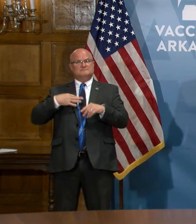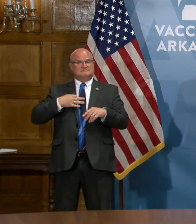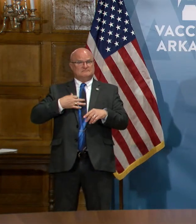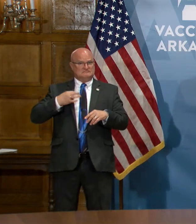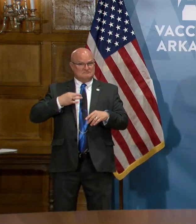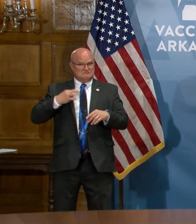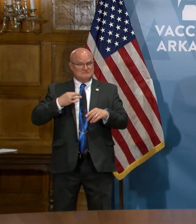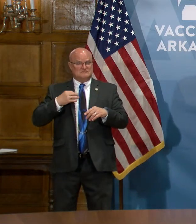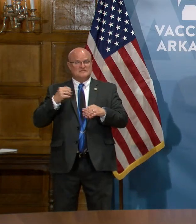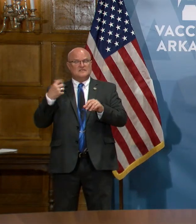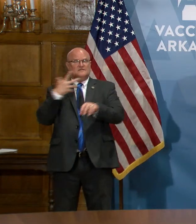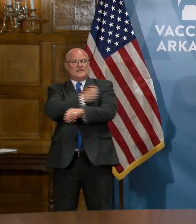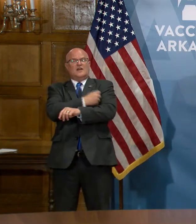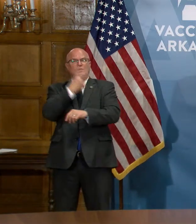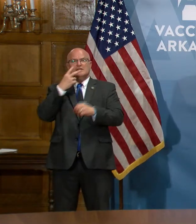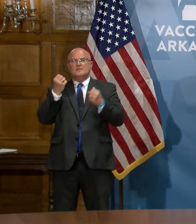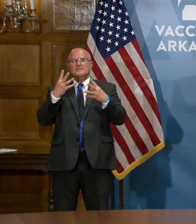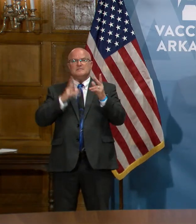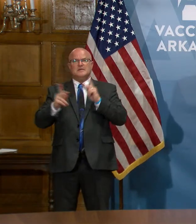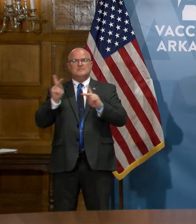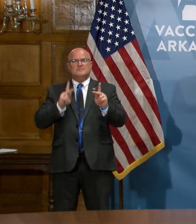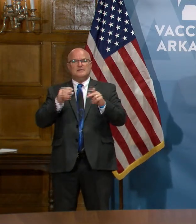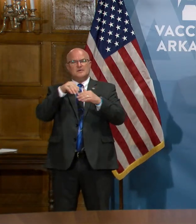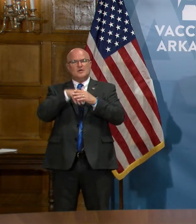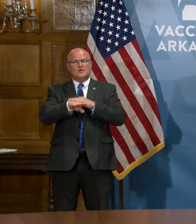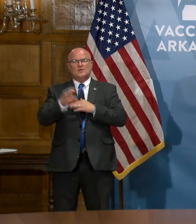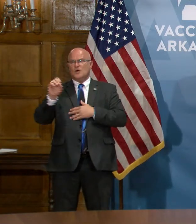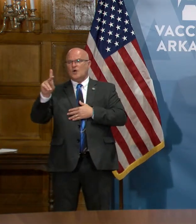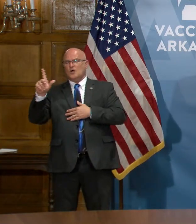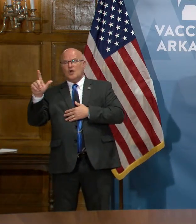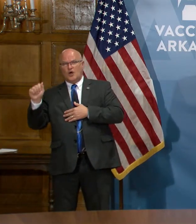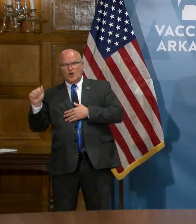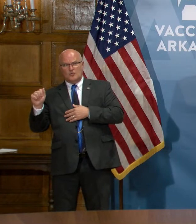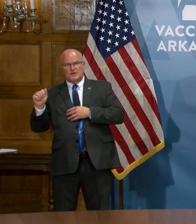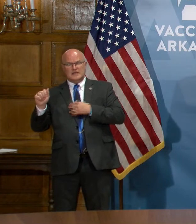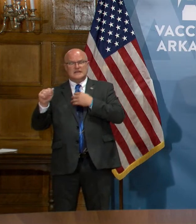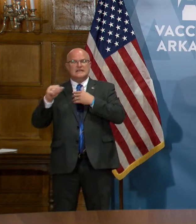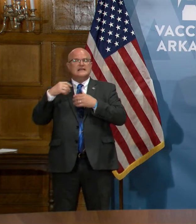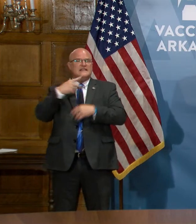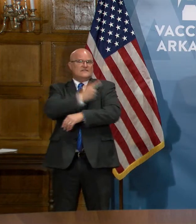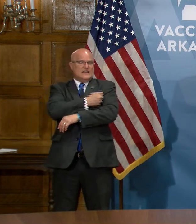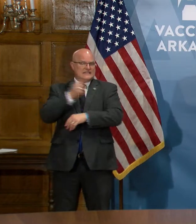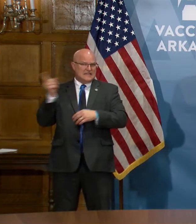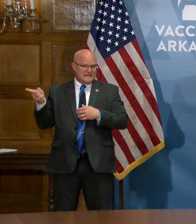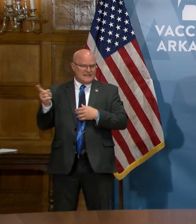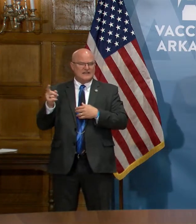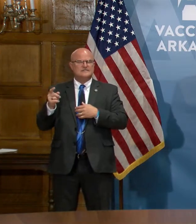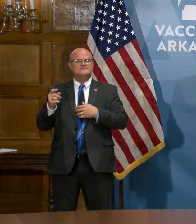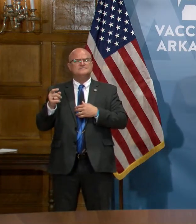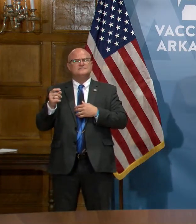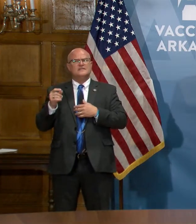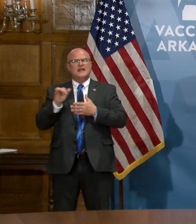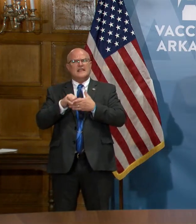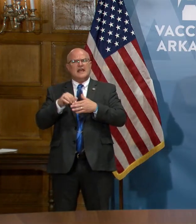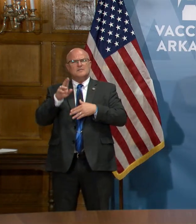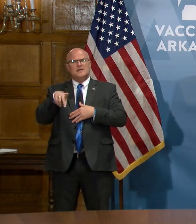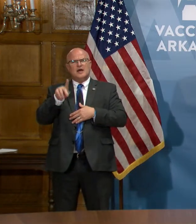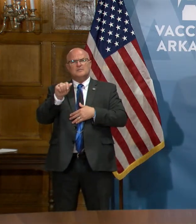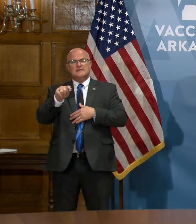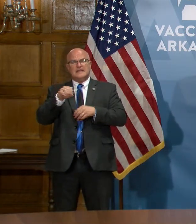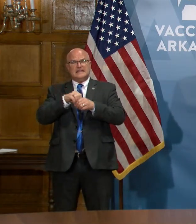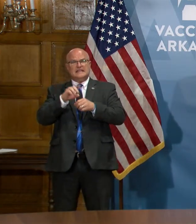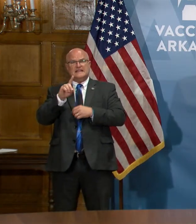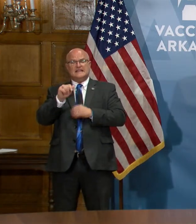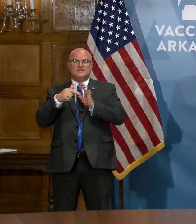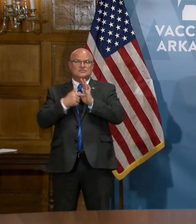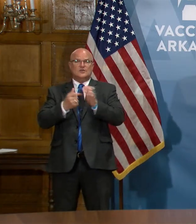get the vaccine, we did see a lot of folks heading to Oklahoma or Missouri to get their vaccine. Has that been updated in the data to